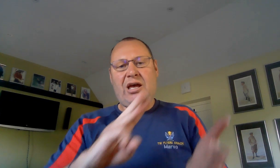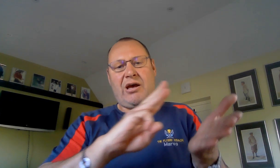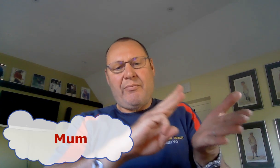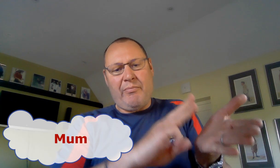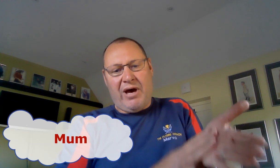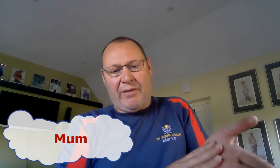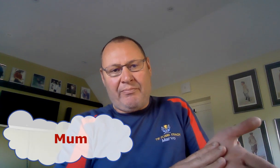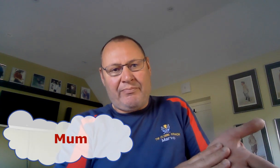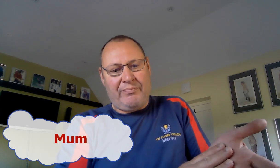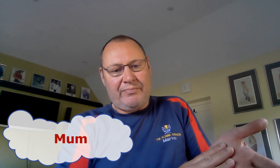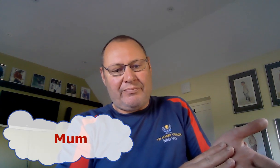Mum.